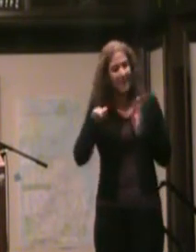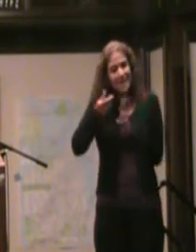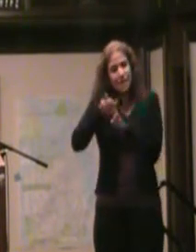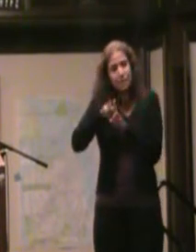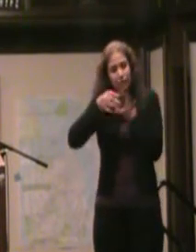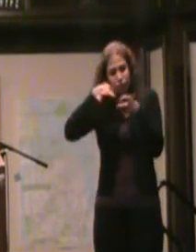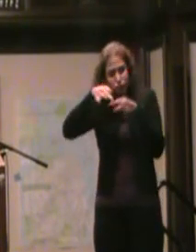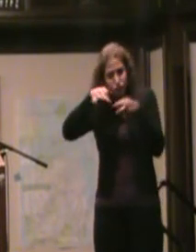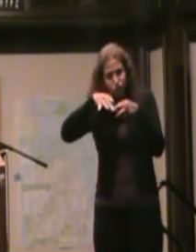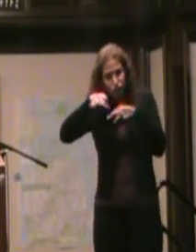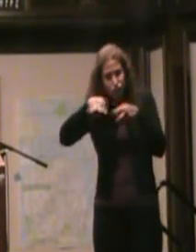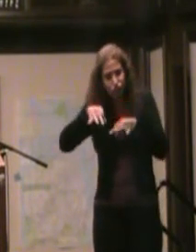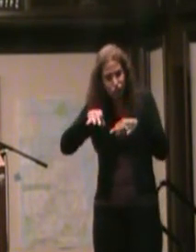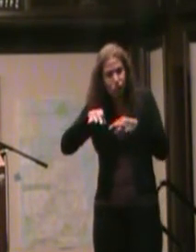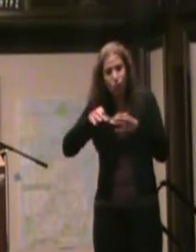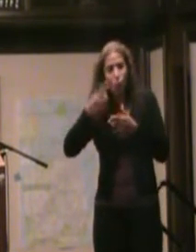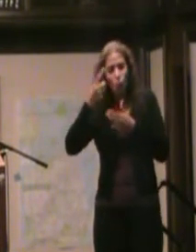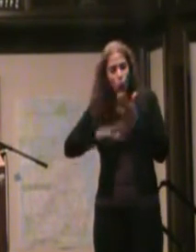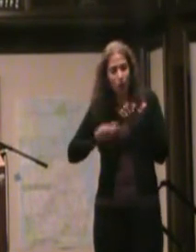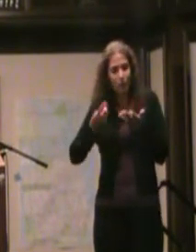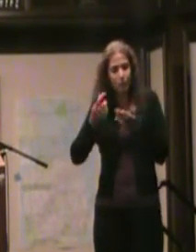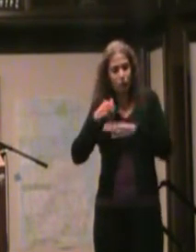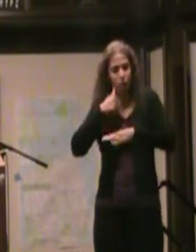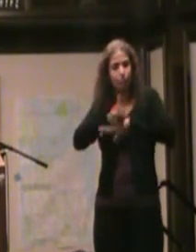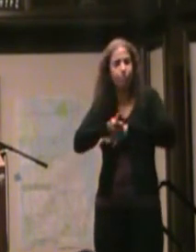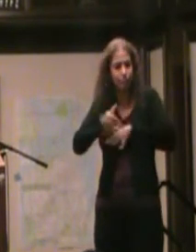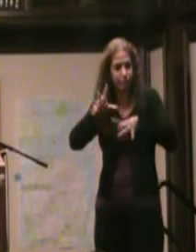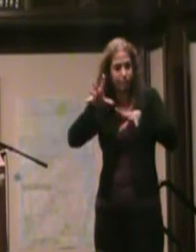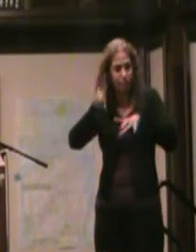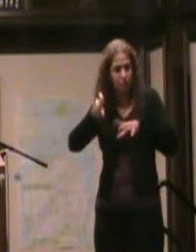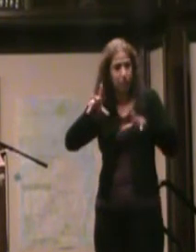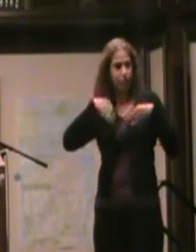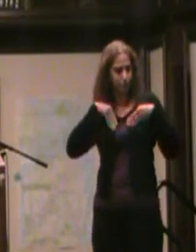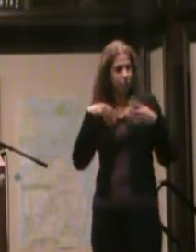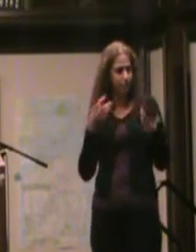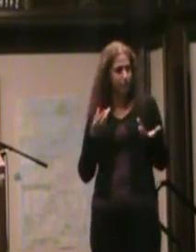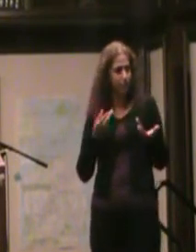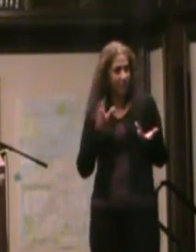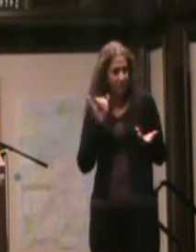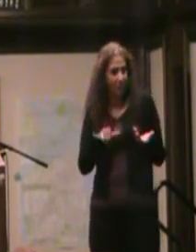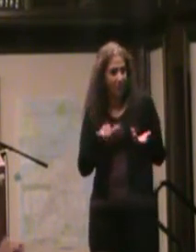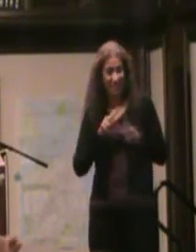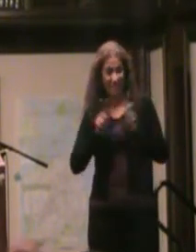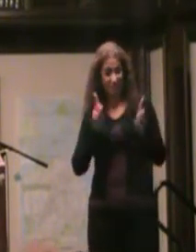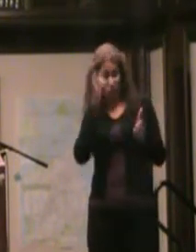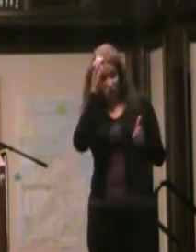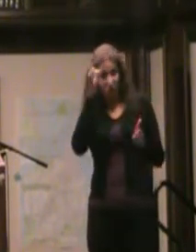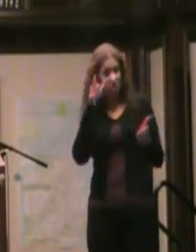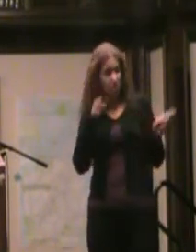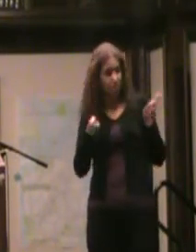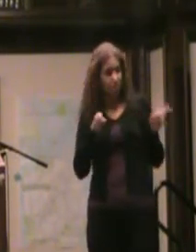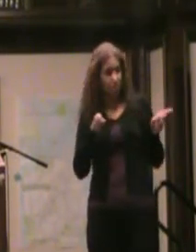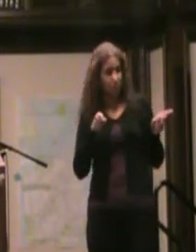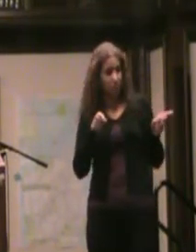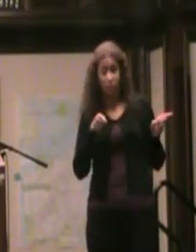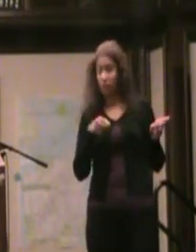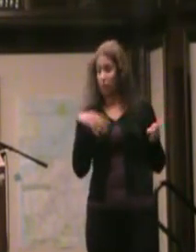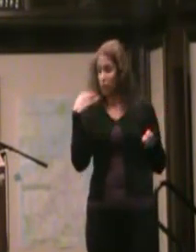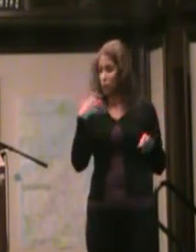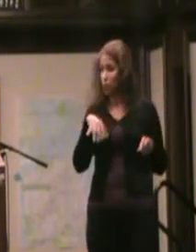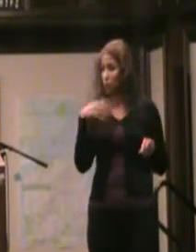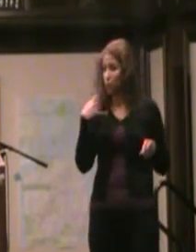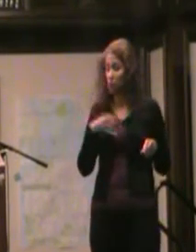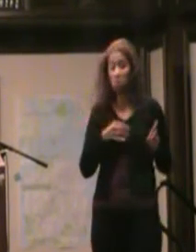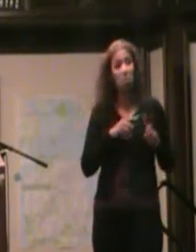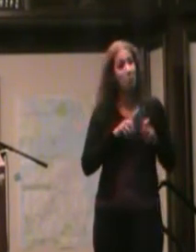instrucción. Okay? These are similar concepts, juez de instrucción. But boy, juez